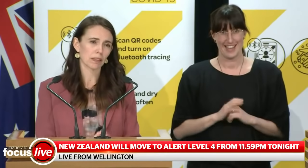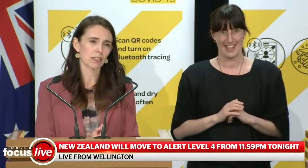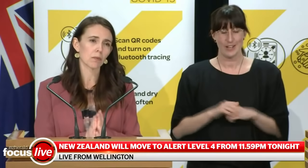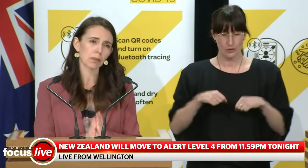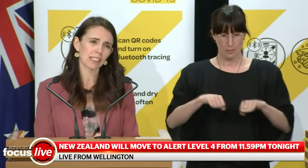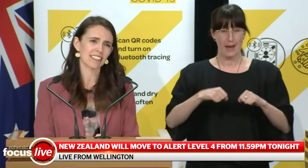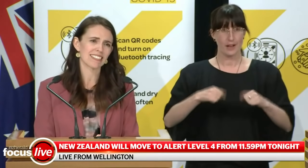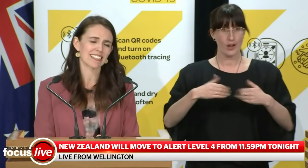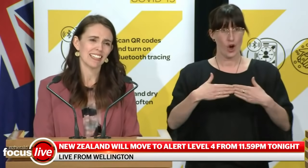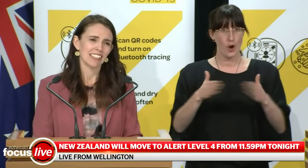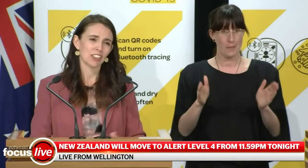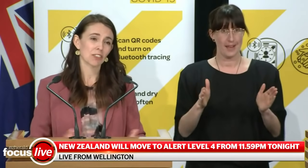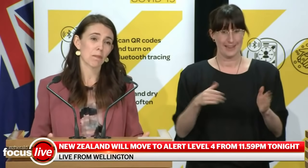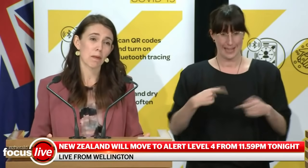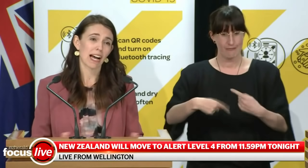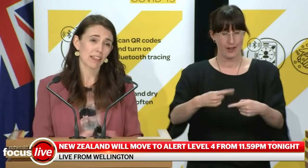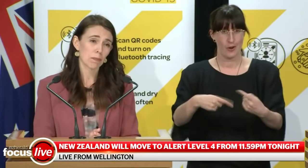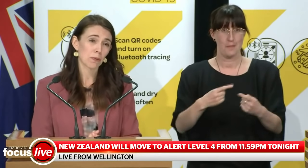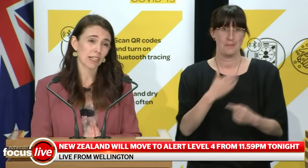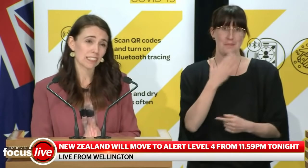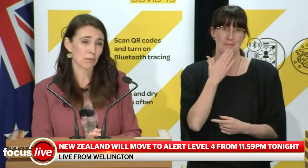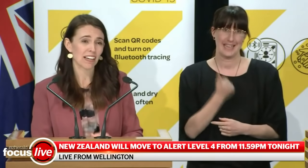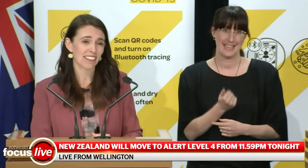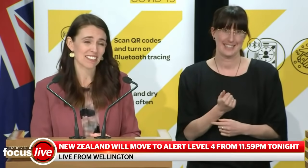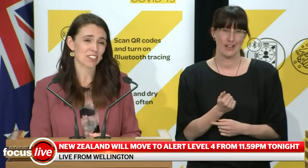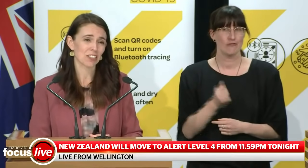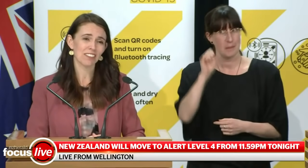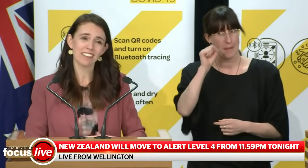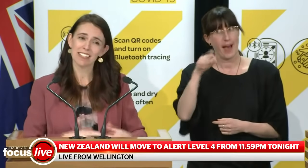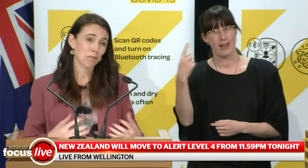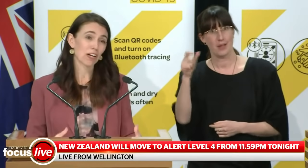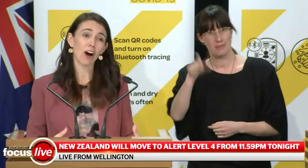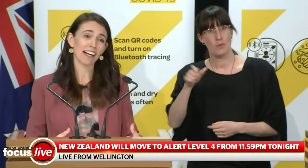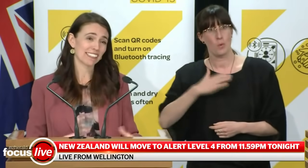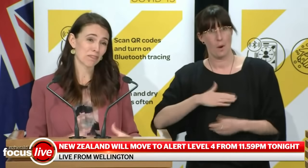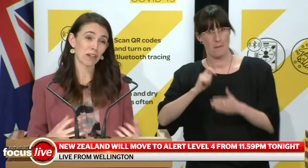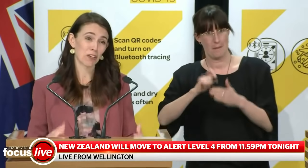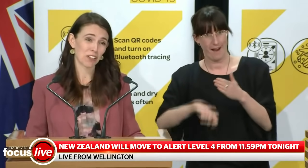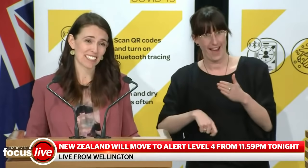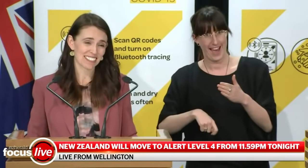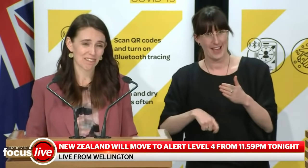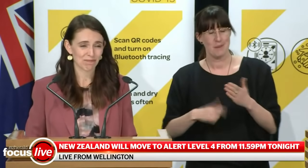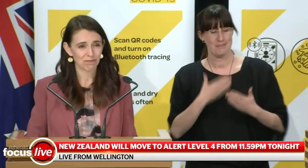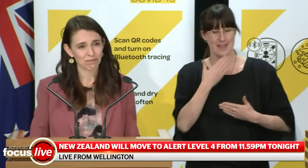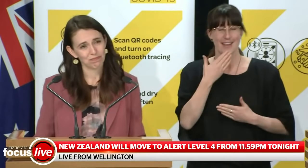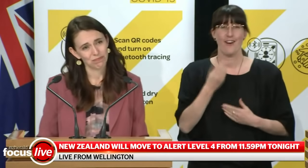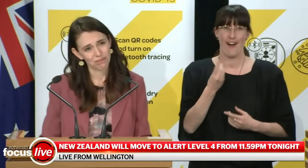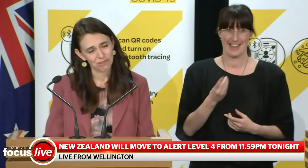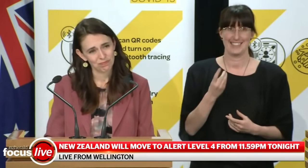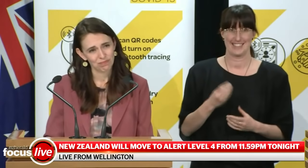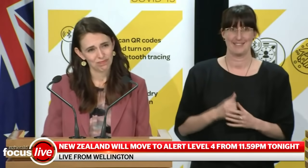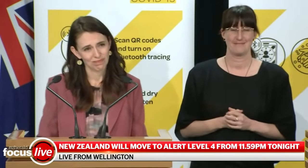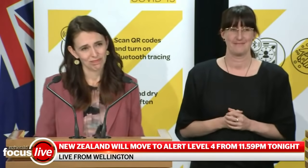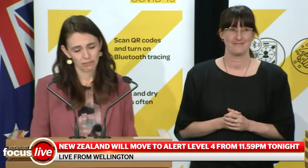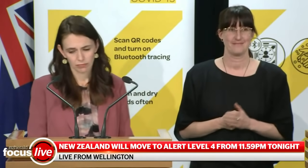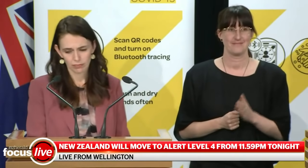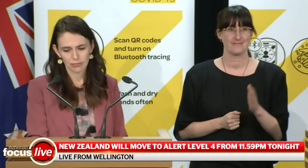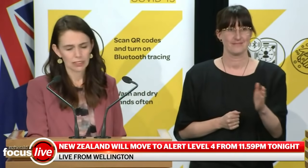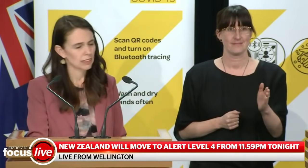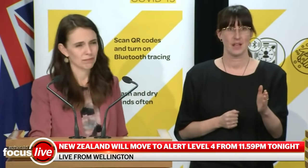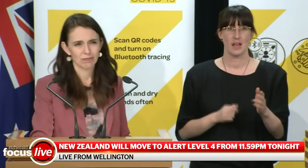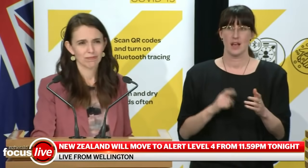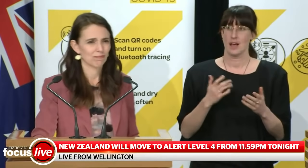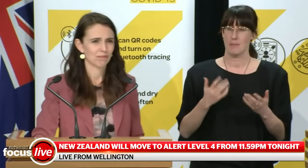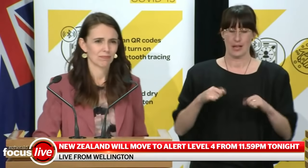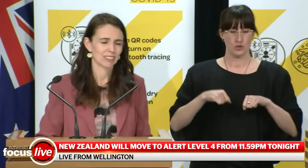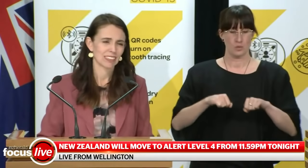be open, so please, just remember, other people need to buy things too. Be kind, be courteous. What about the rush on